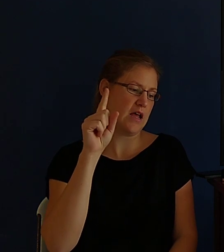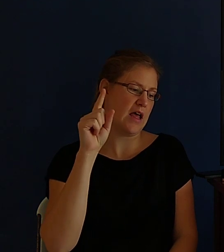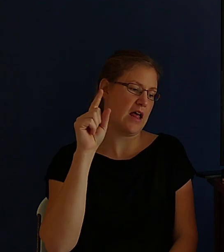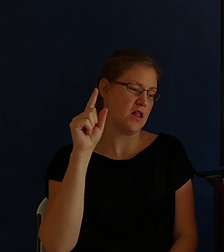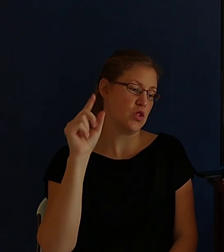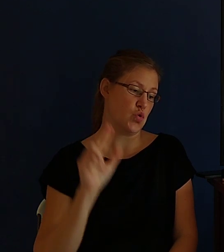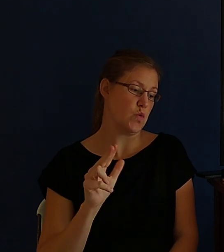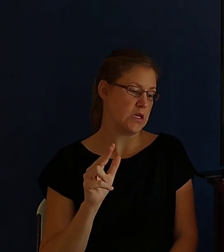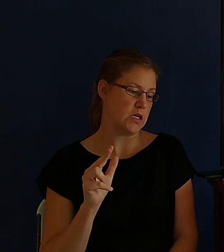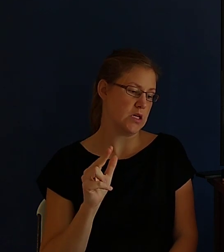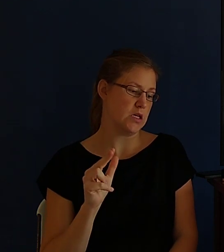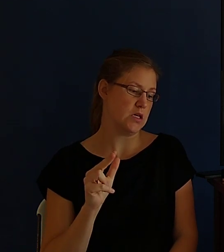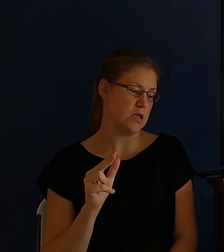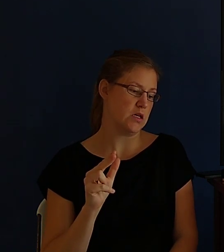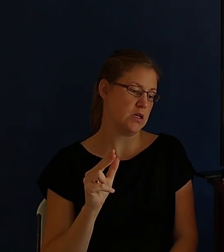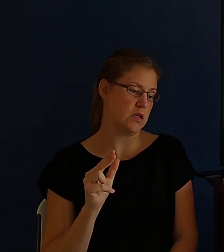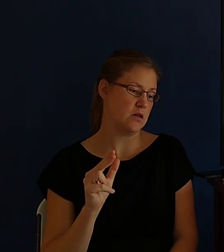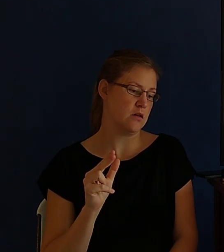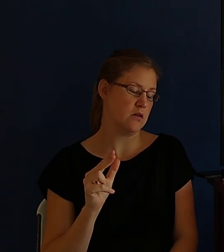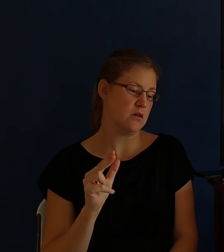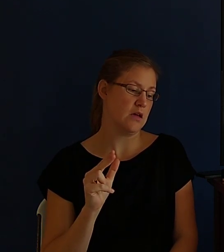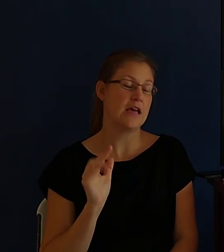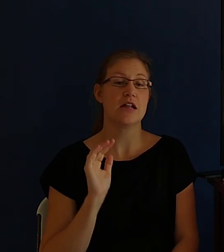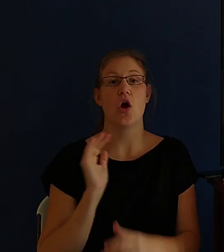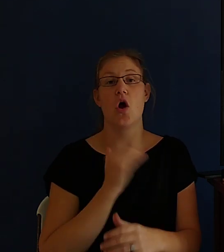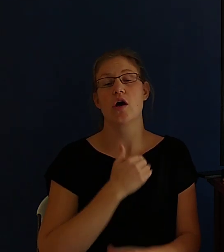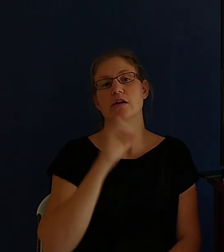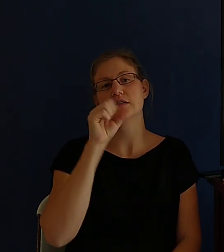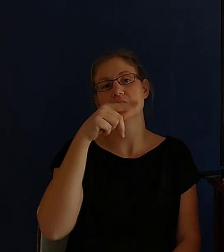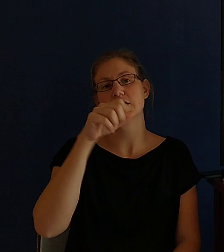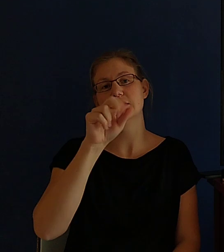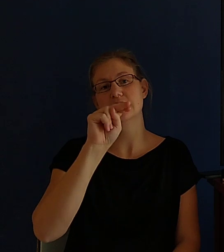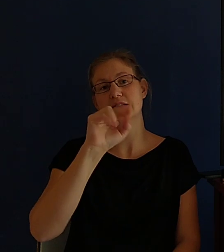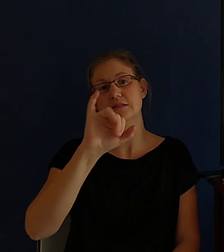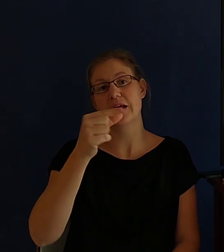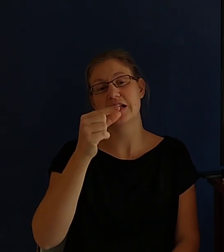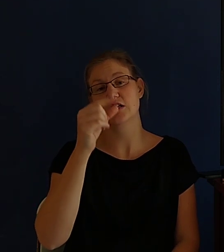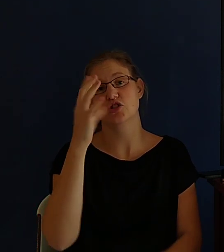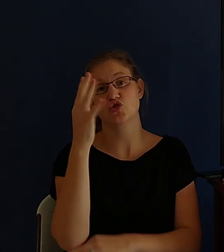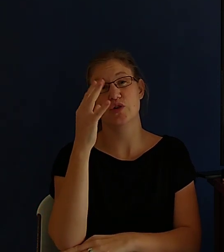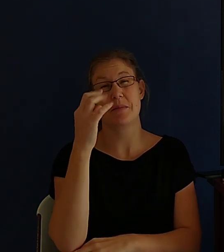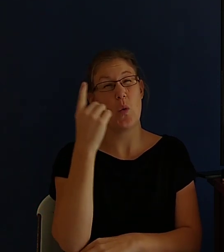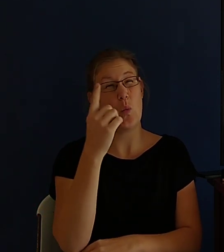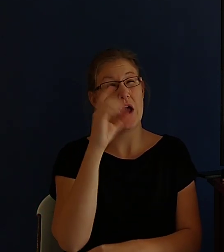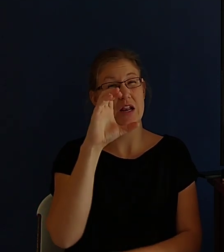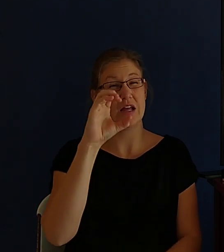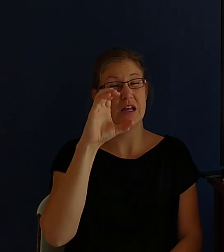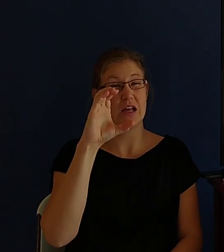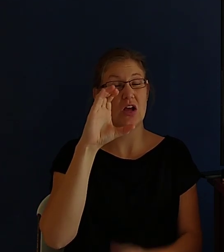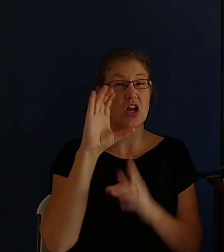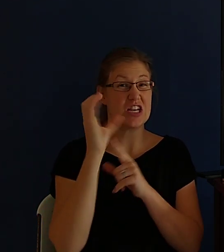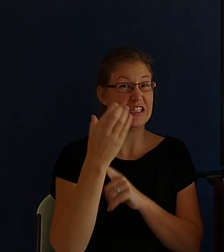the in our spanning tree. But one condition in the spanning tree, we need to cover all